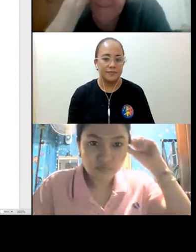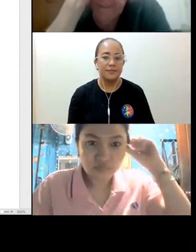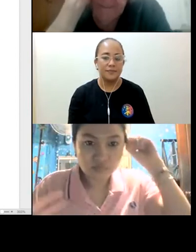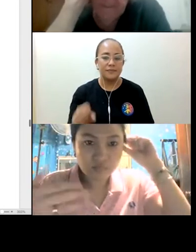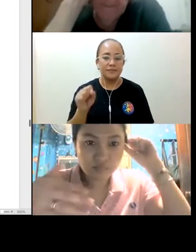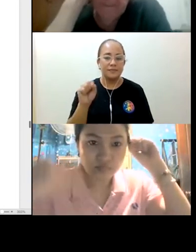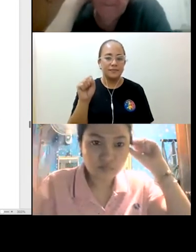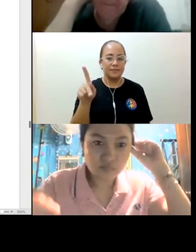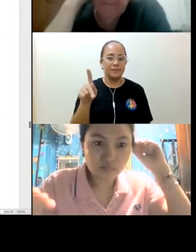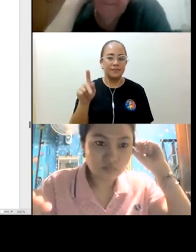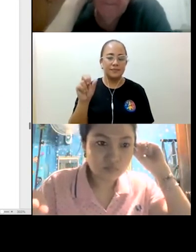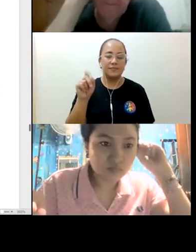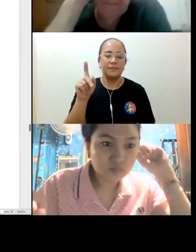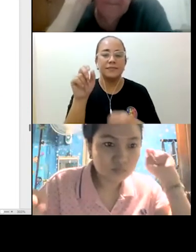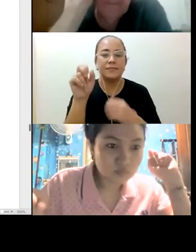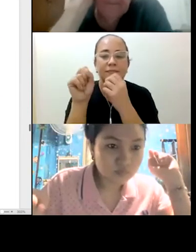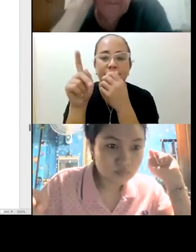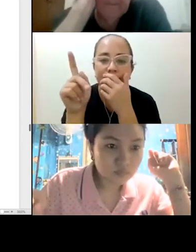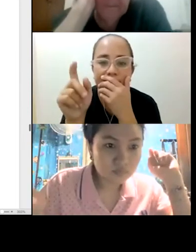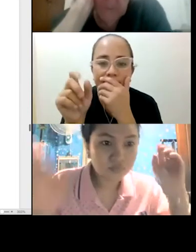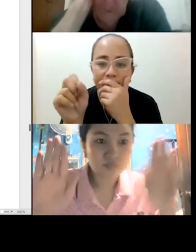Okay. B.